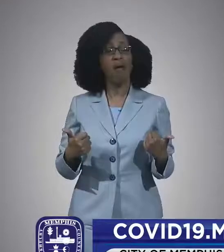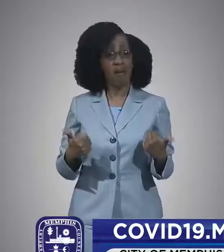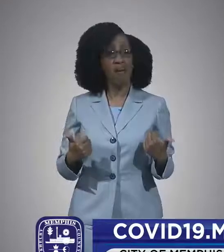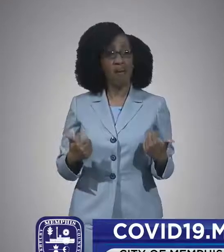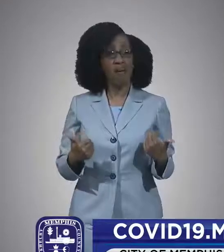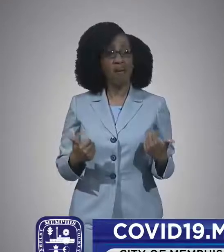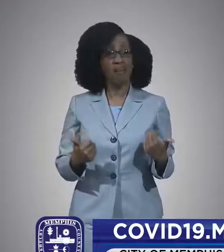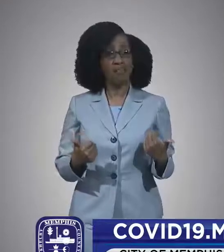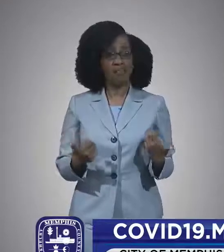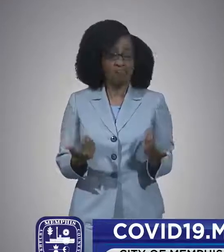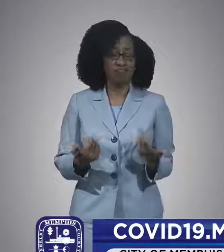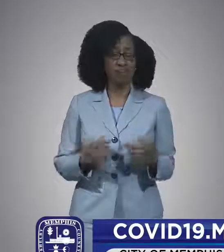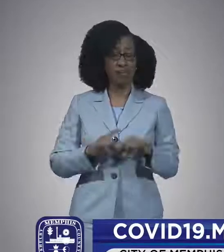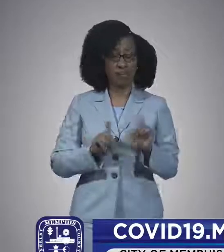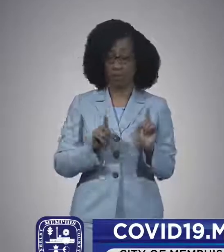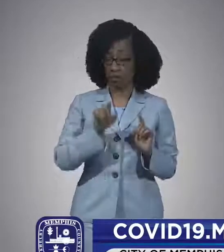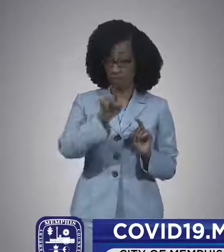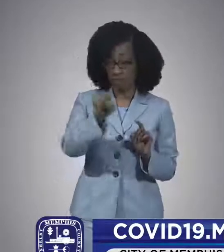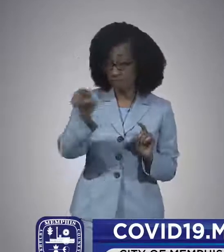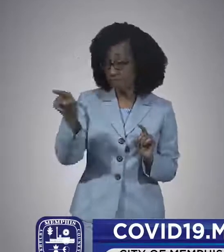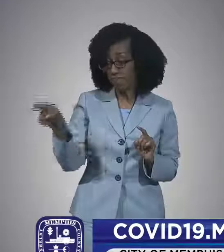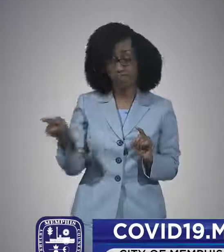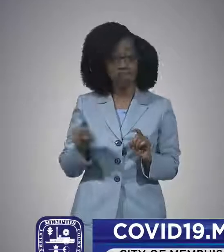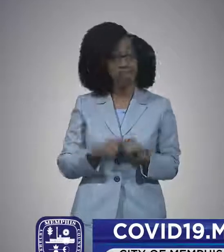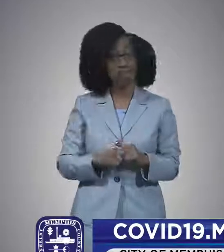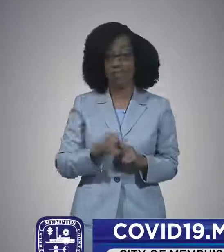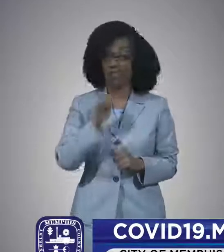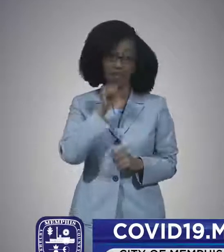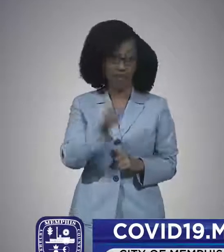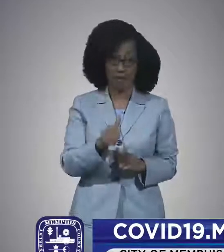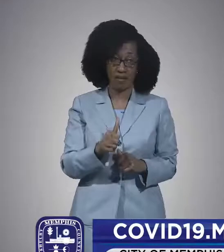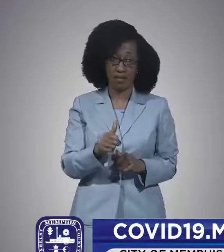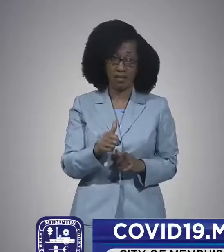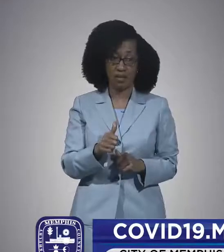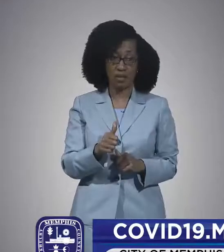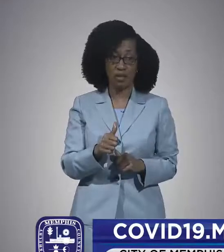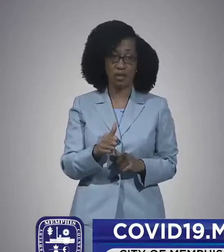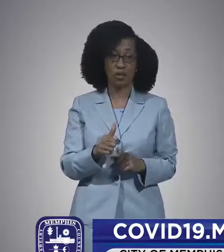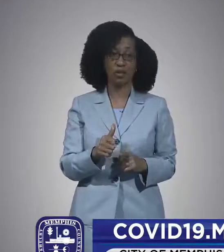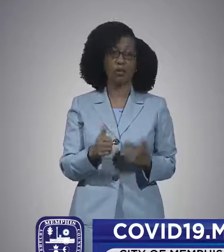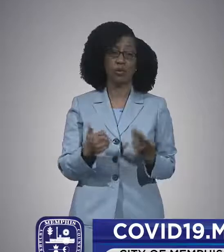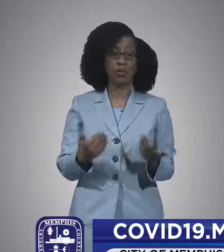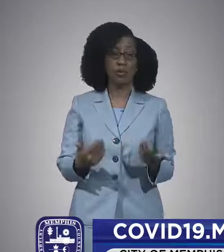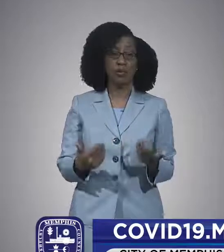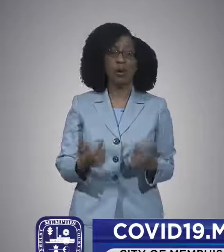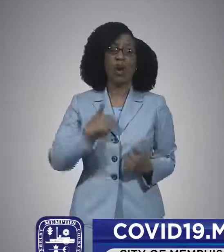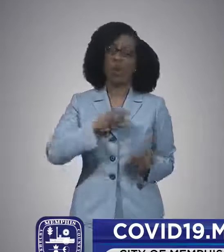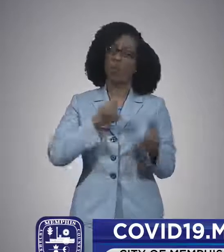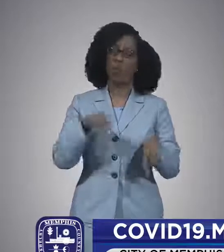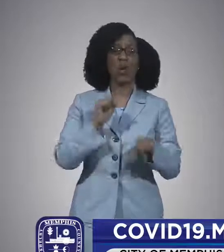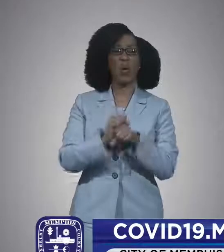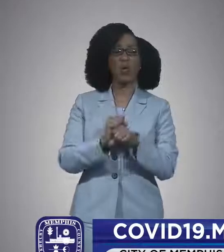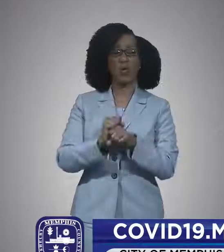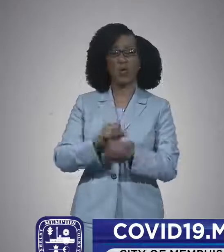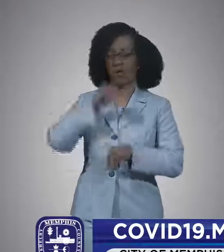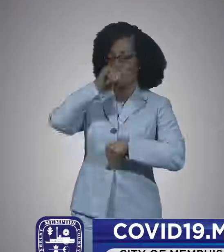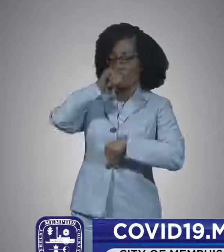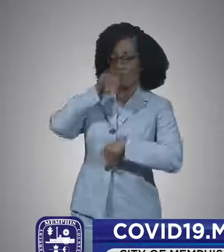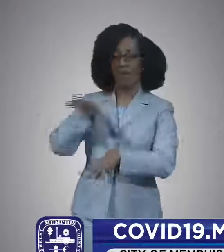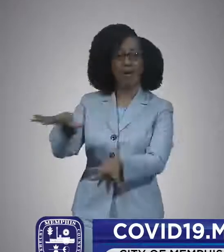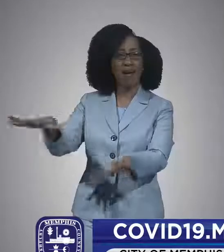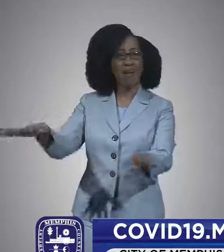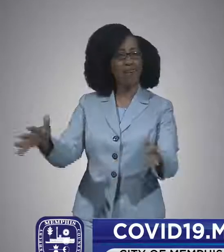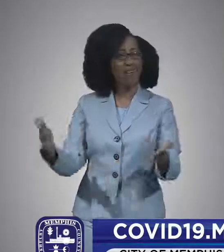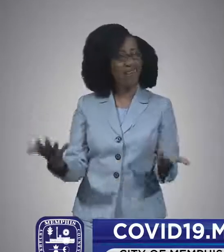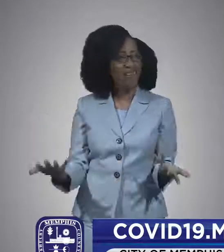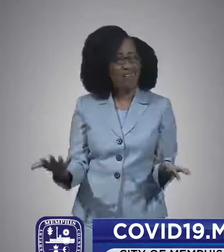besides mild symptoms, but other people among us are not, and taking that position puts them unnecessarily at risk.